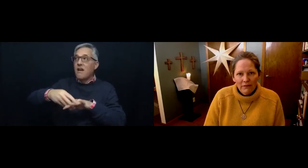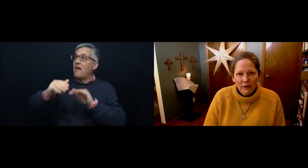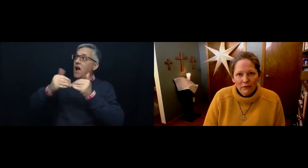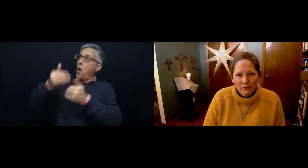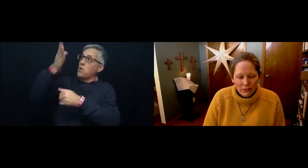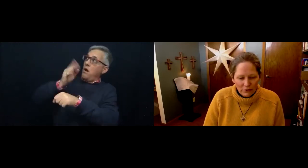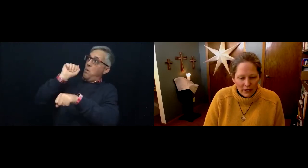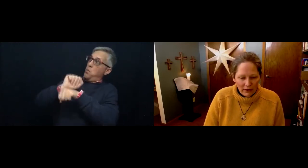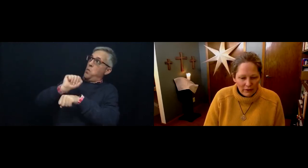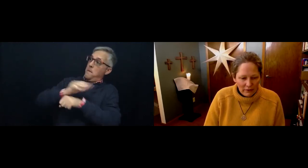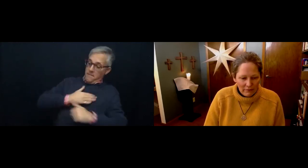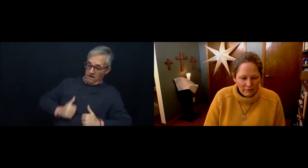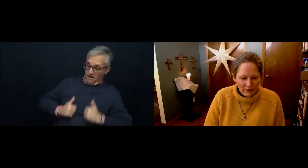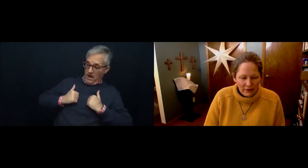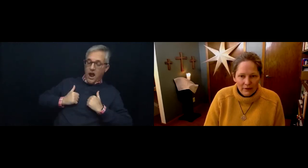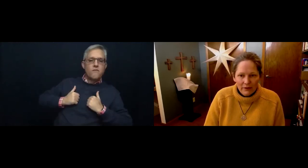I found new strength,